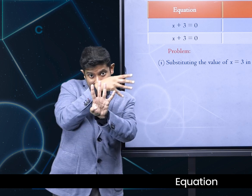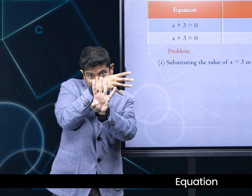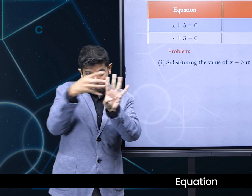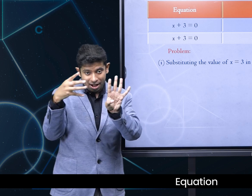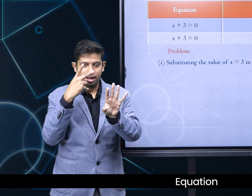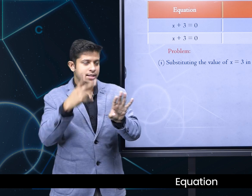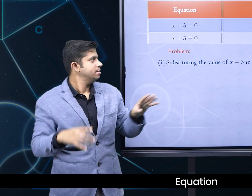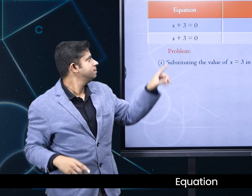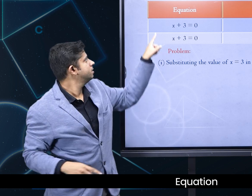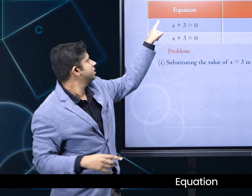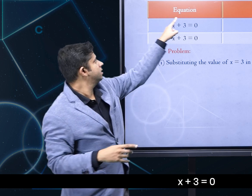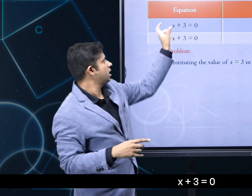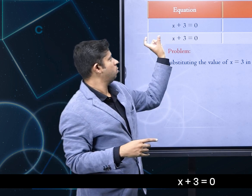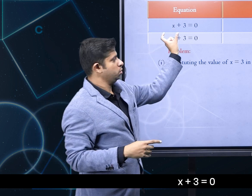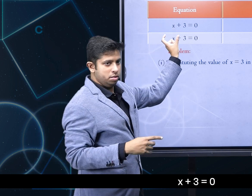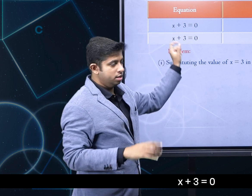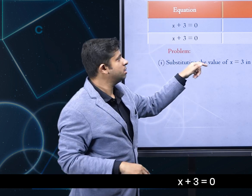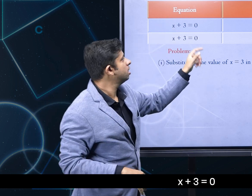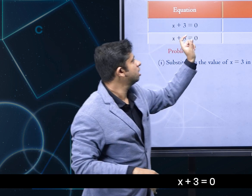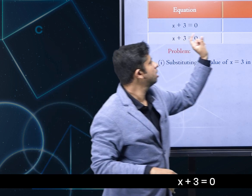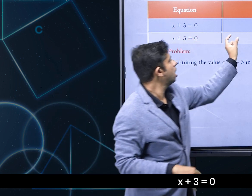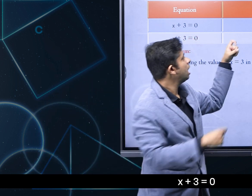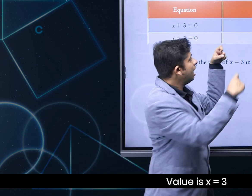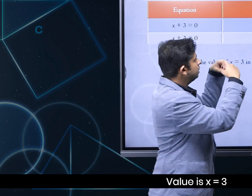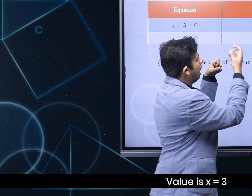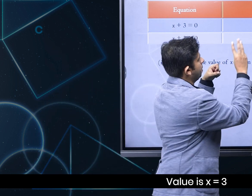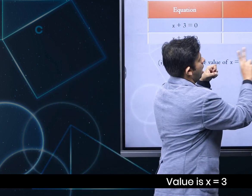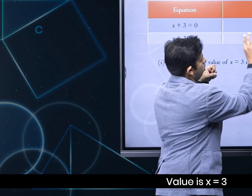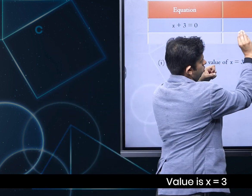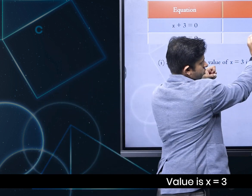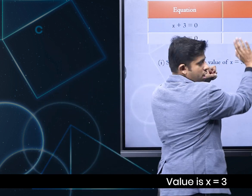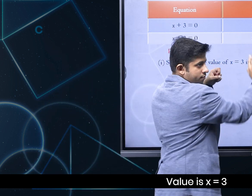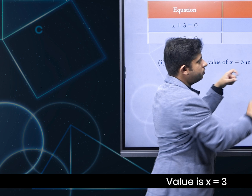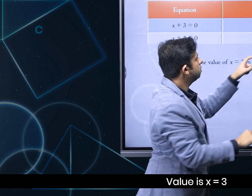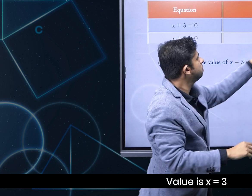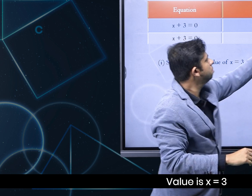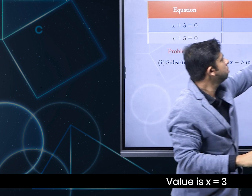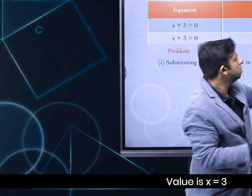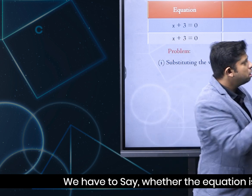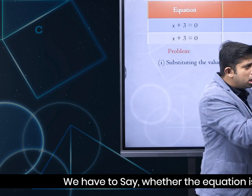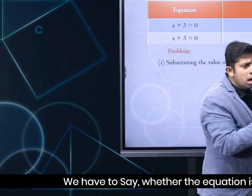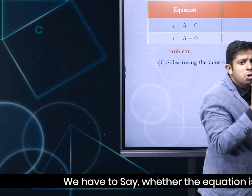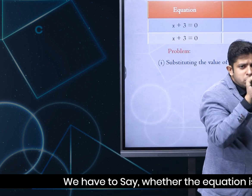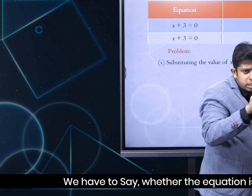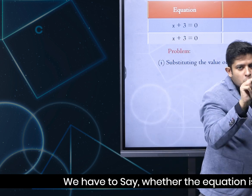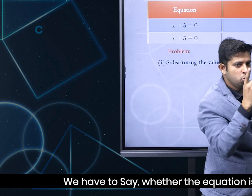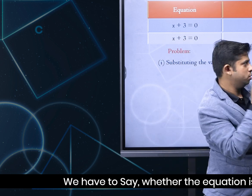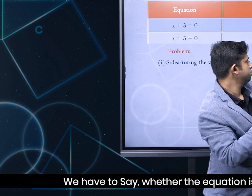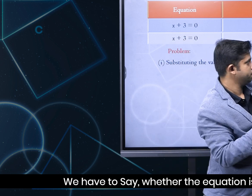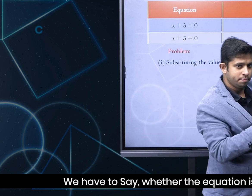Equation is x plus 3 equals to 0. Value is x equals to 3. We have to say whether the equation is